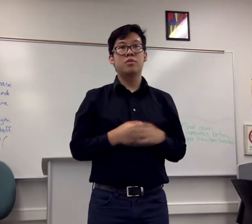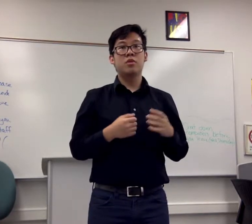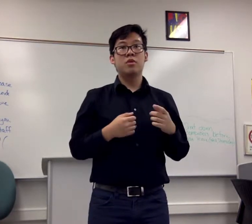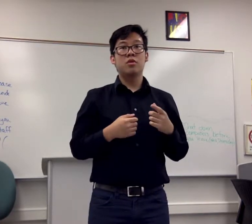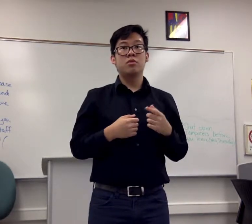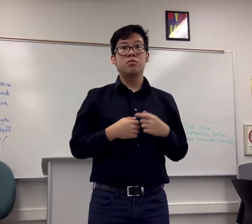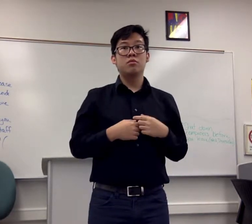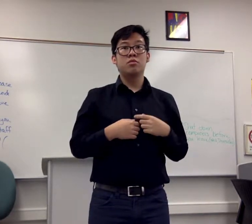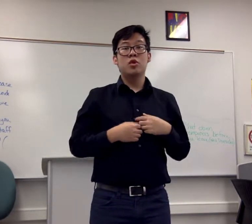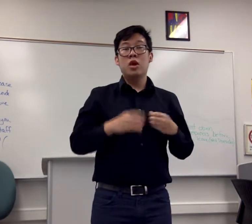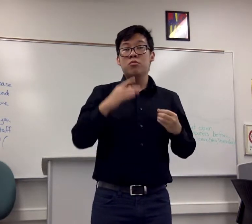up,